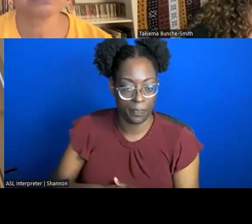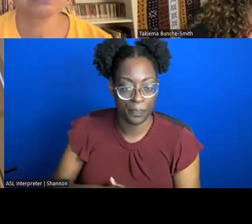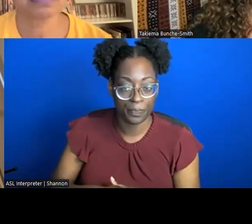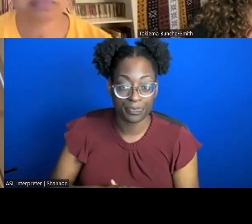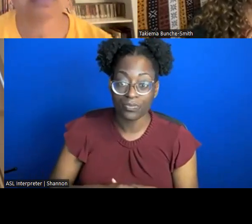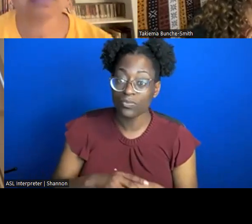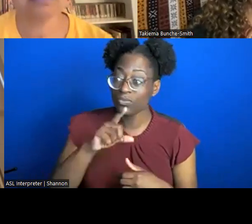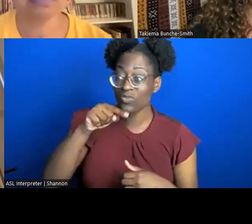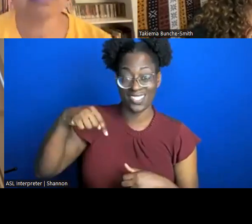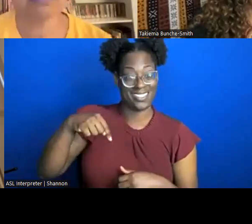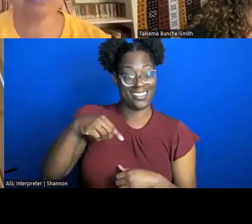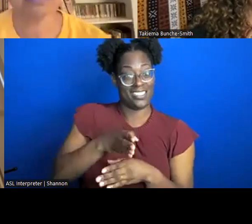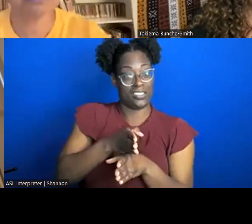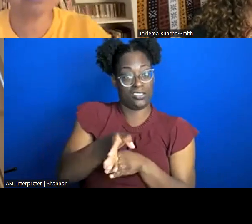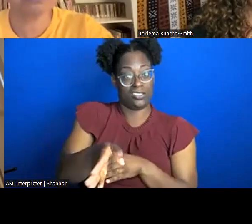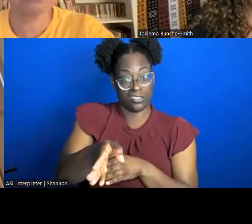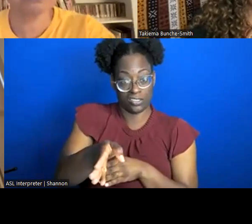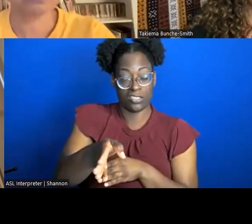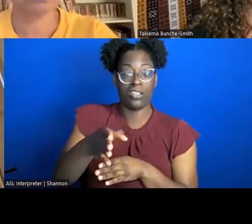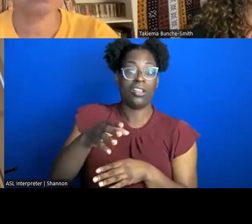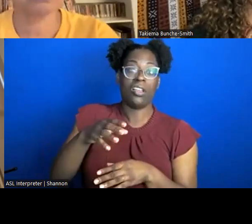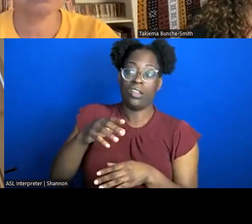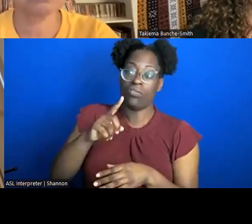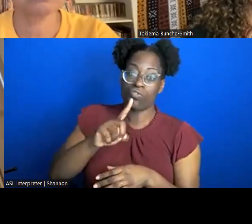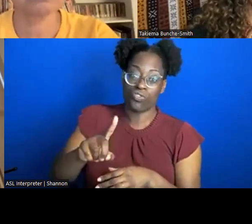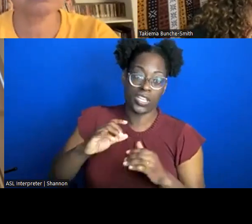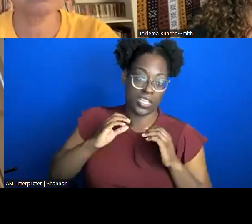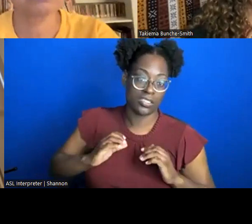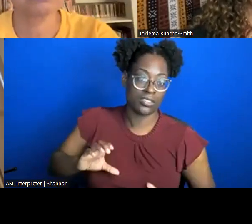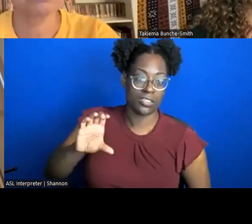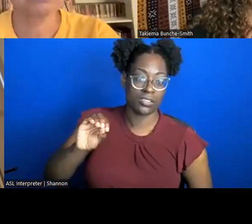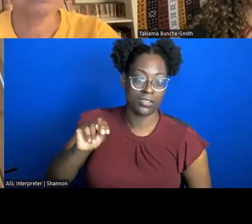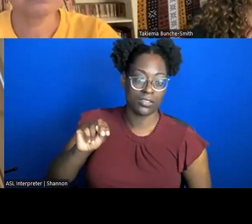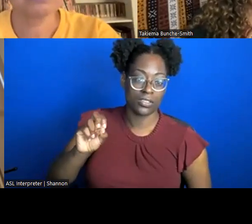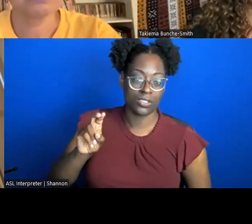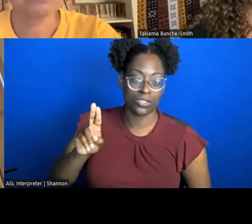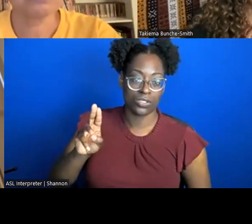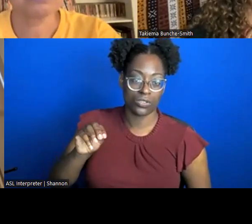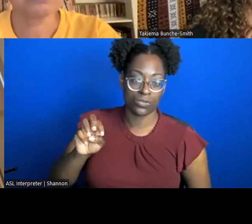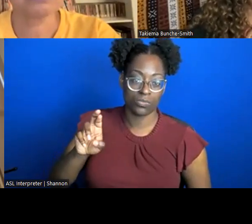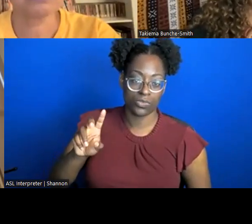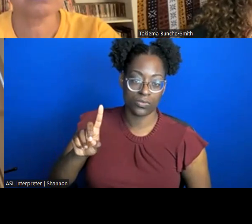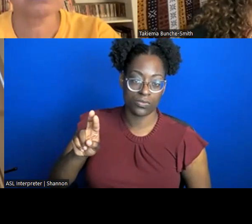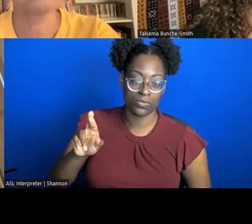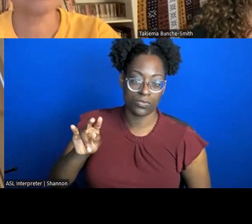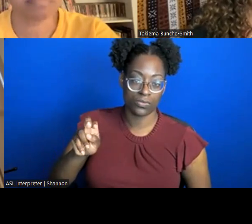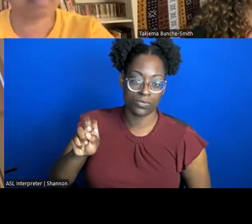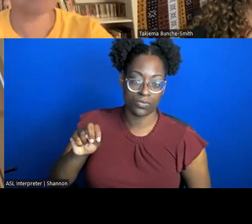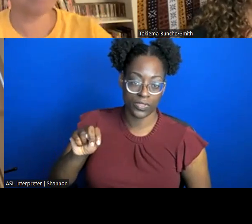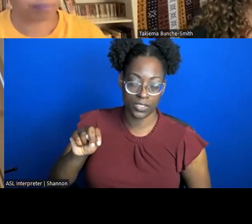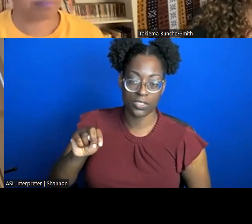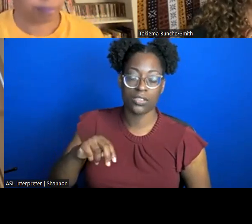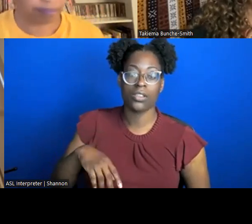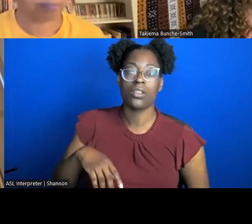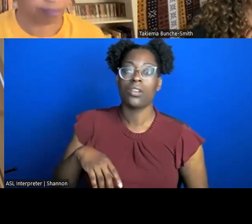consumer-driven sector. And so if we can get more families asking questions like, how do you affirm